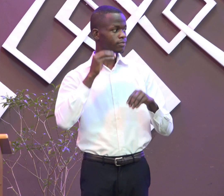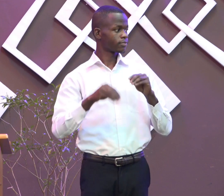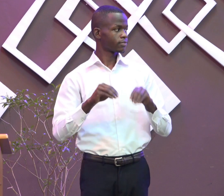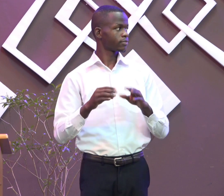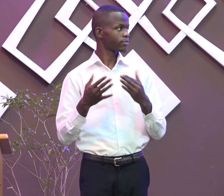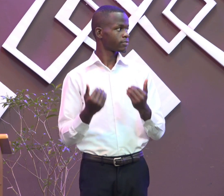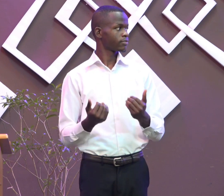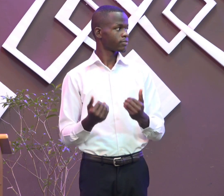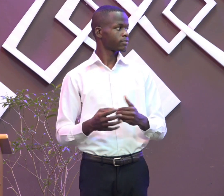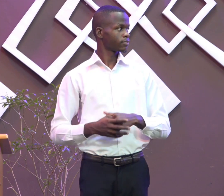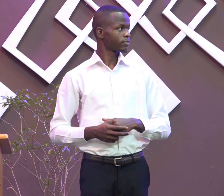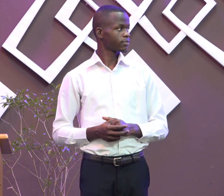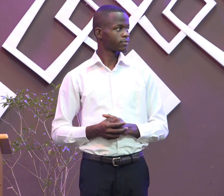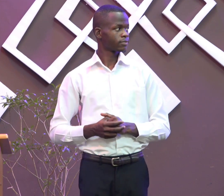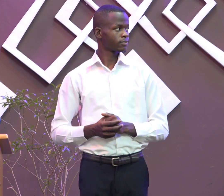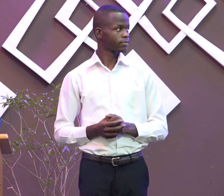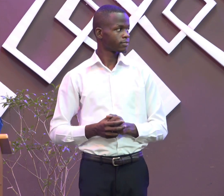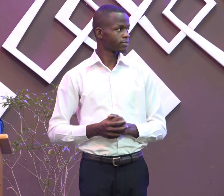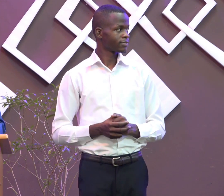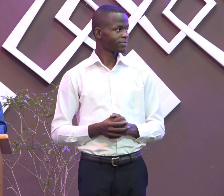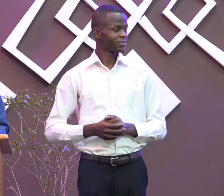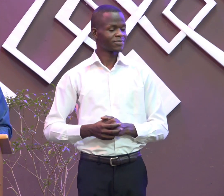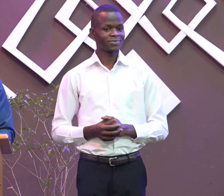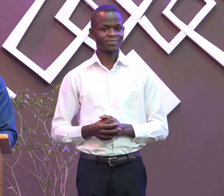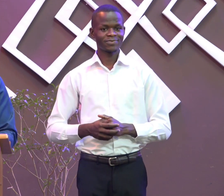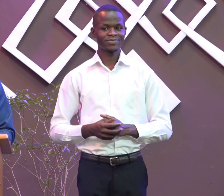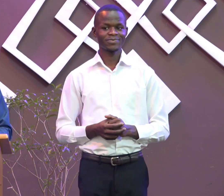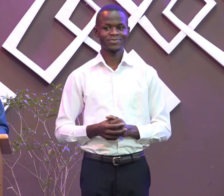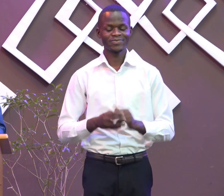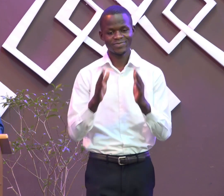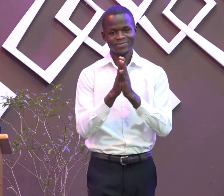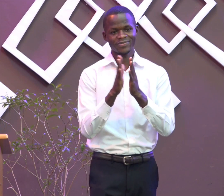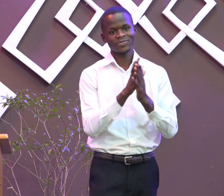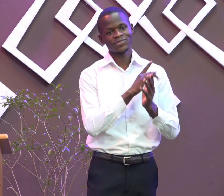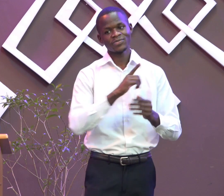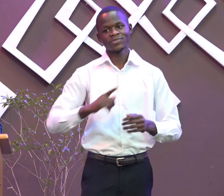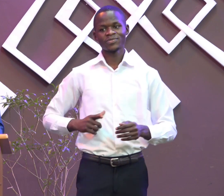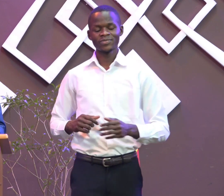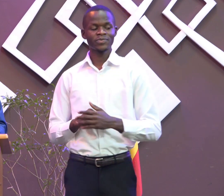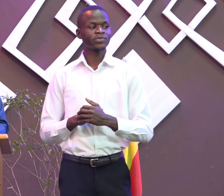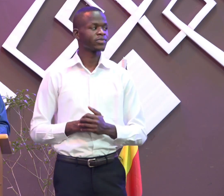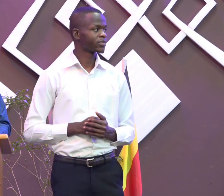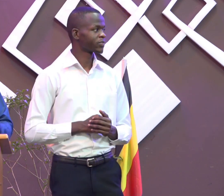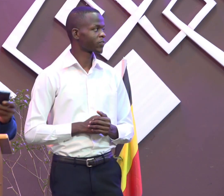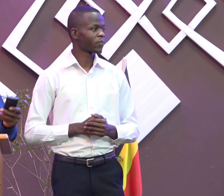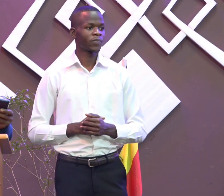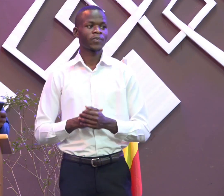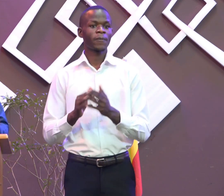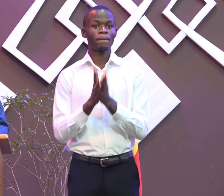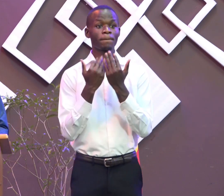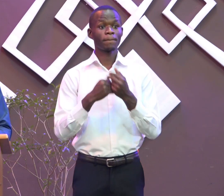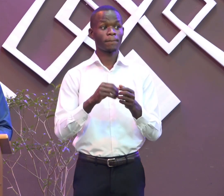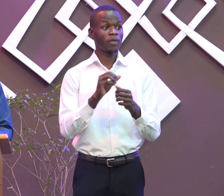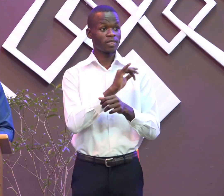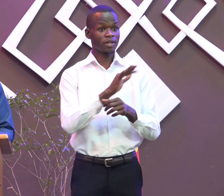The instrumentalists, you can also join us with your phones. Kama yeva siwe. Praise be to the Lord. Okay, wama batere